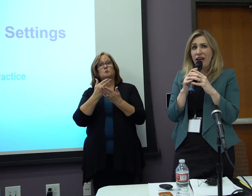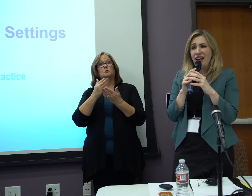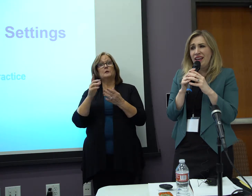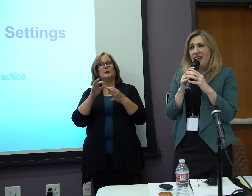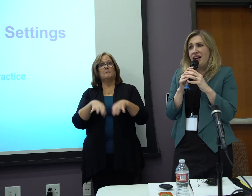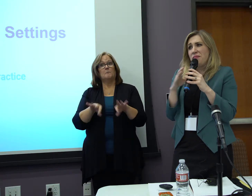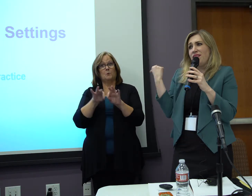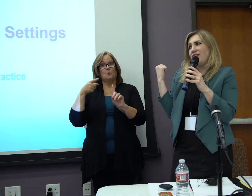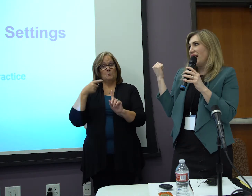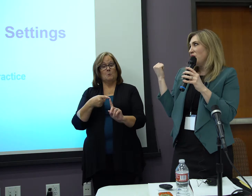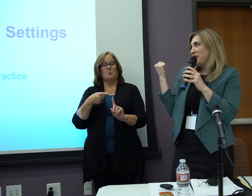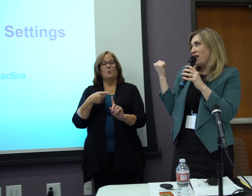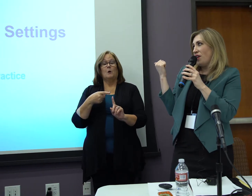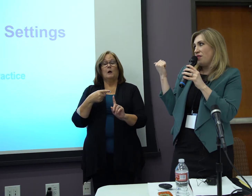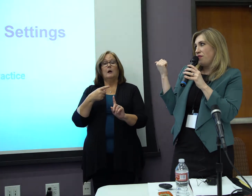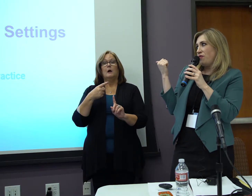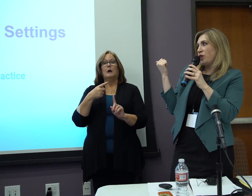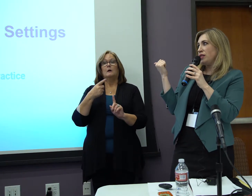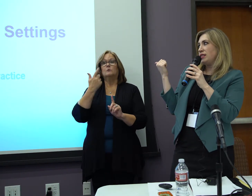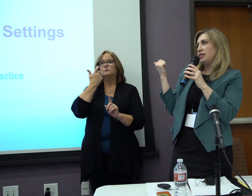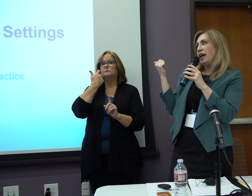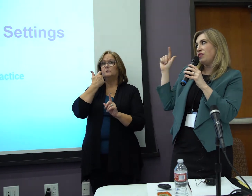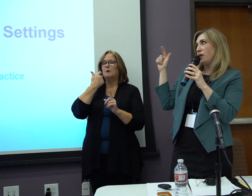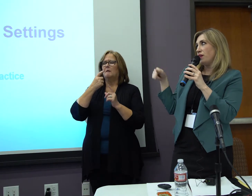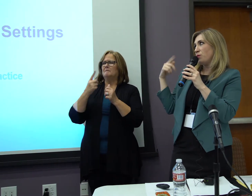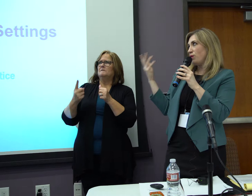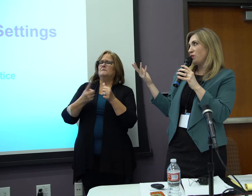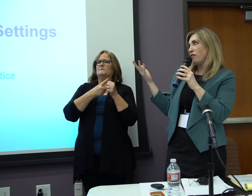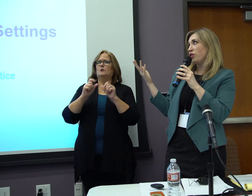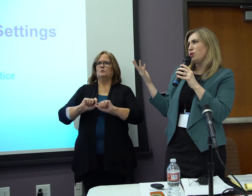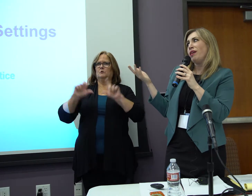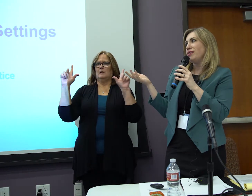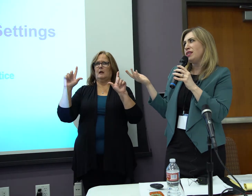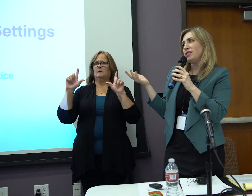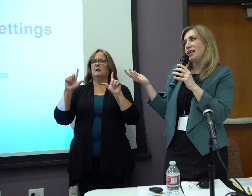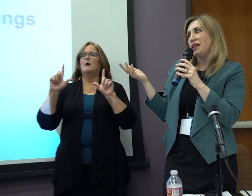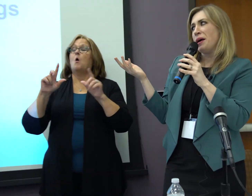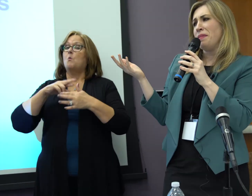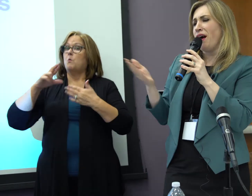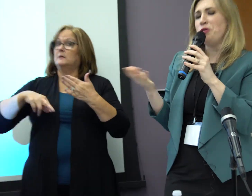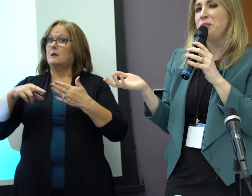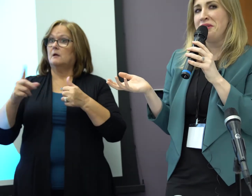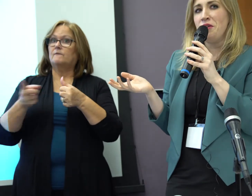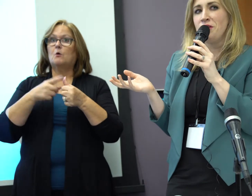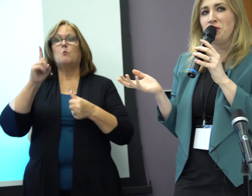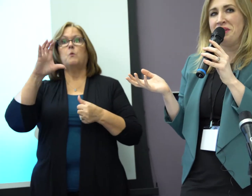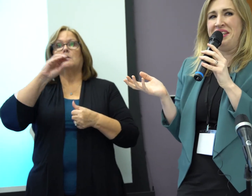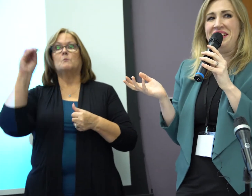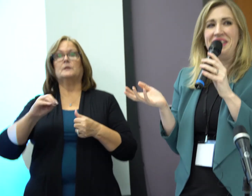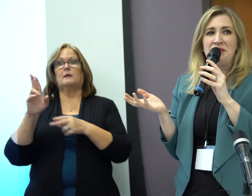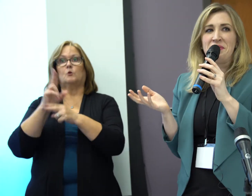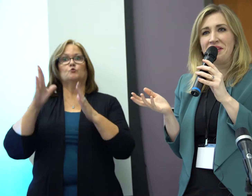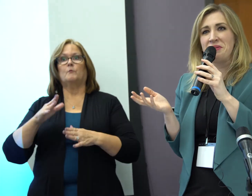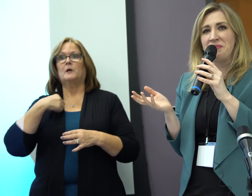important point. Like I think we said on the first slide, the results from our first round of visits said that 100% of consumers